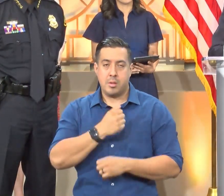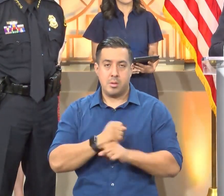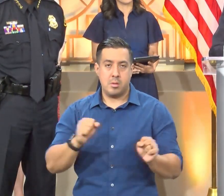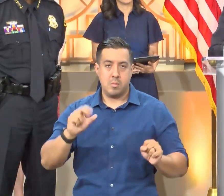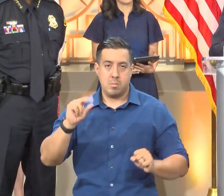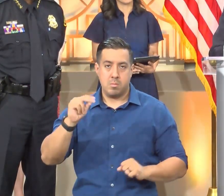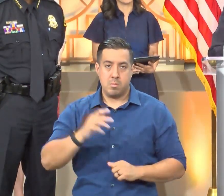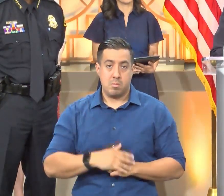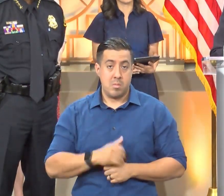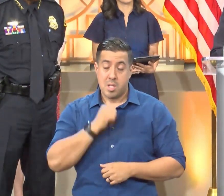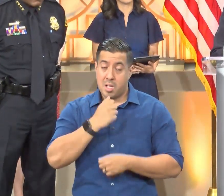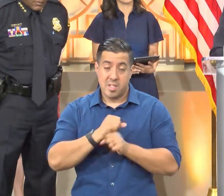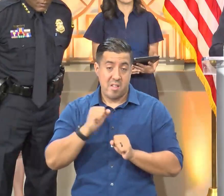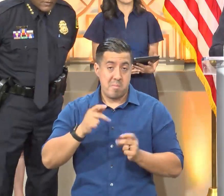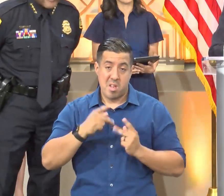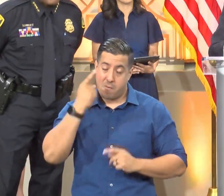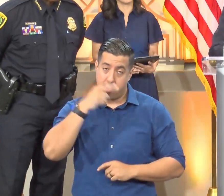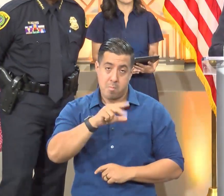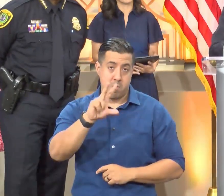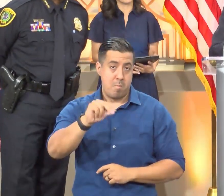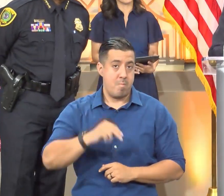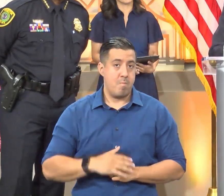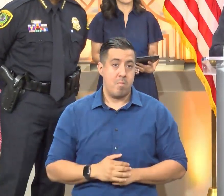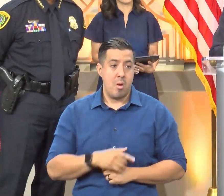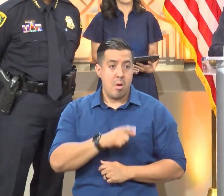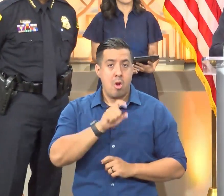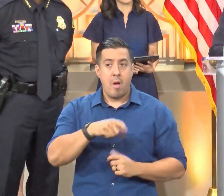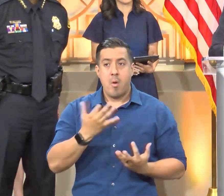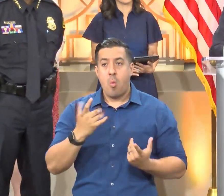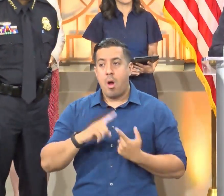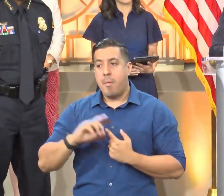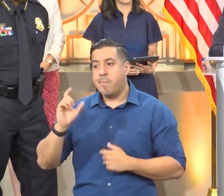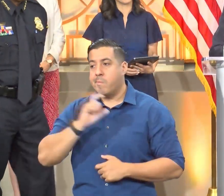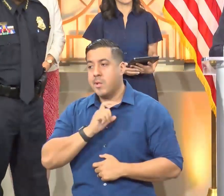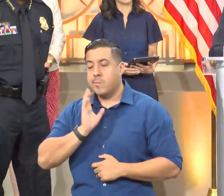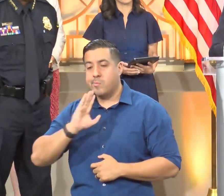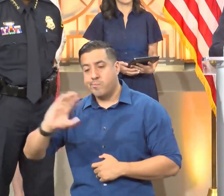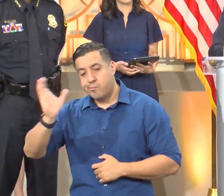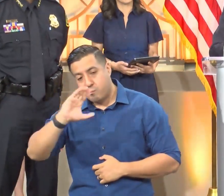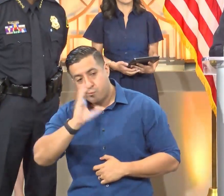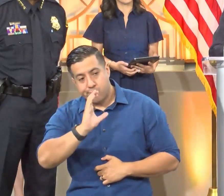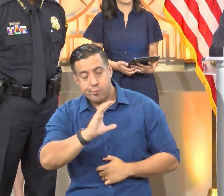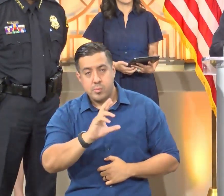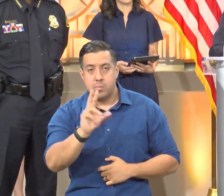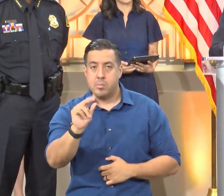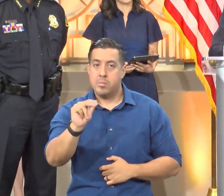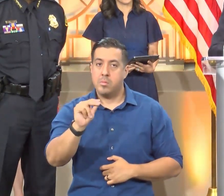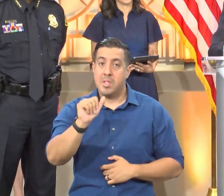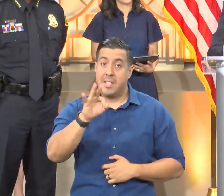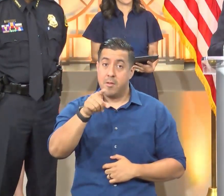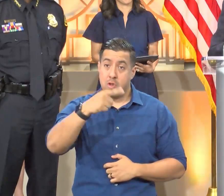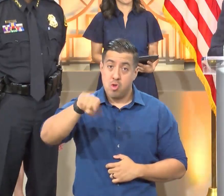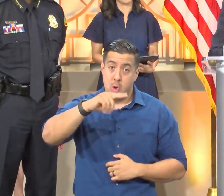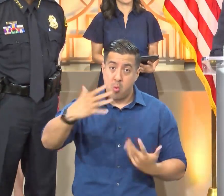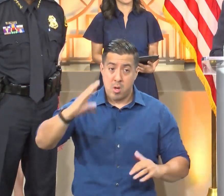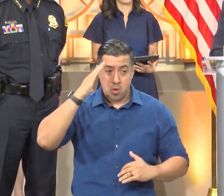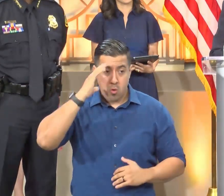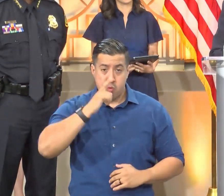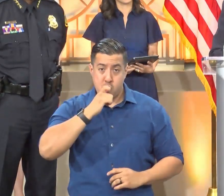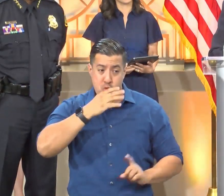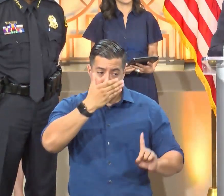be no safe place. Shouldn't have to wait on the police to go and find them. If you know who these persons